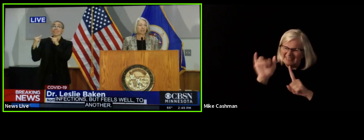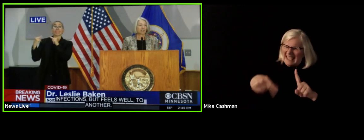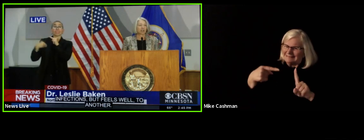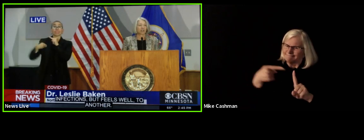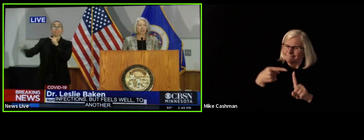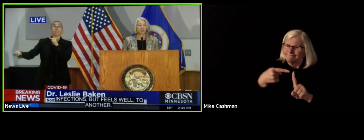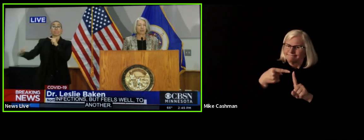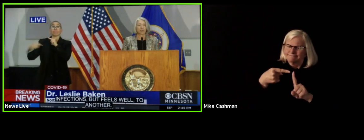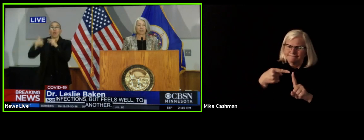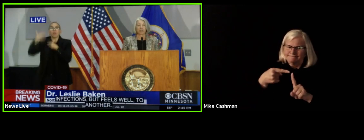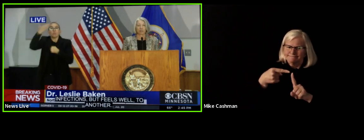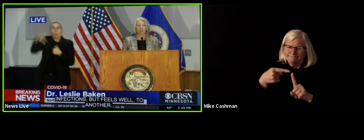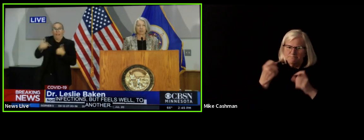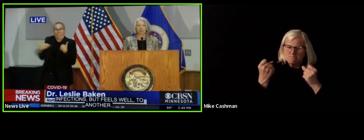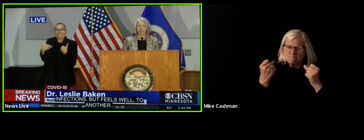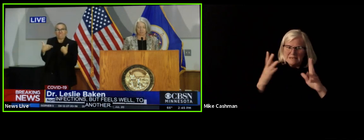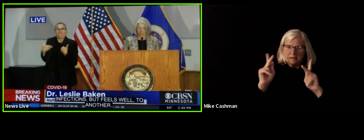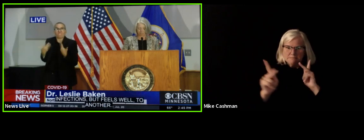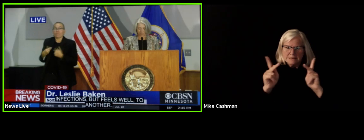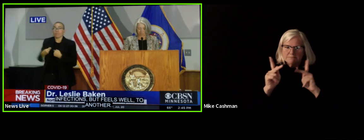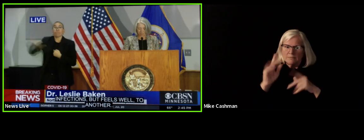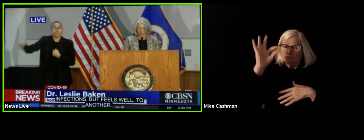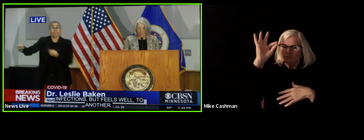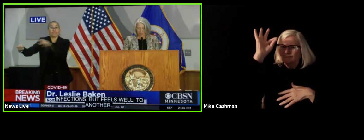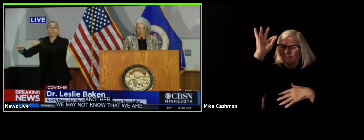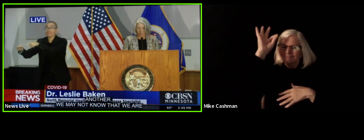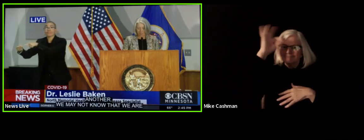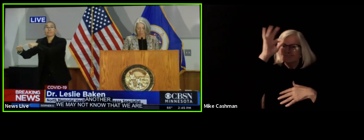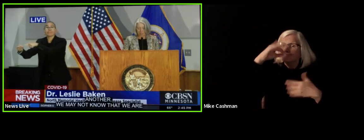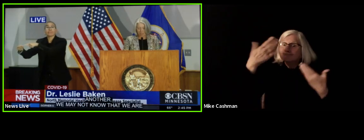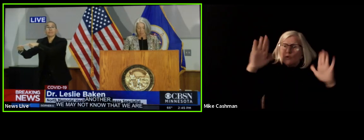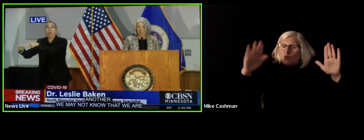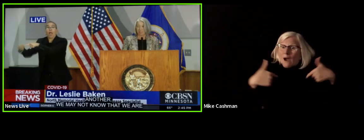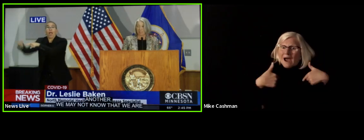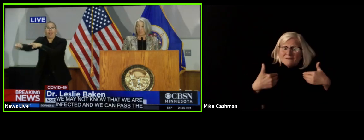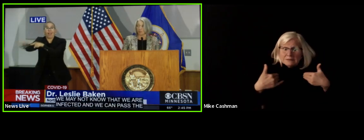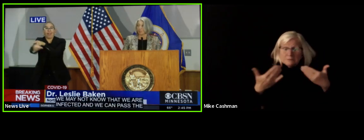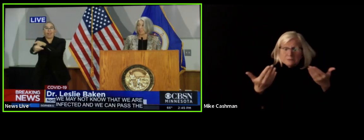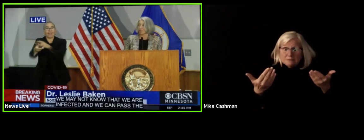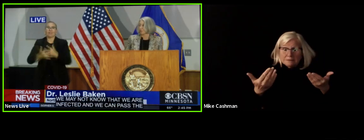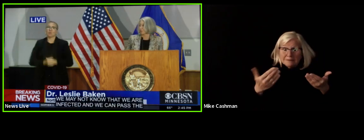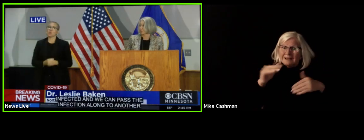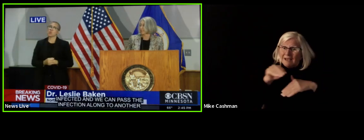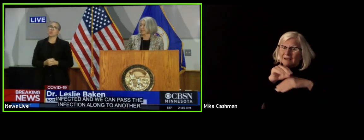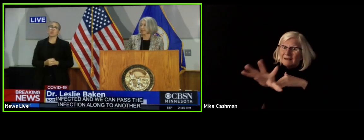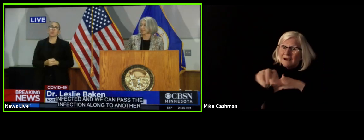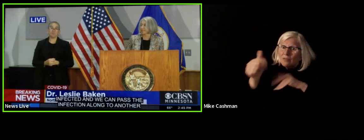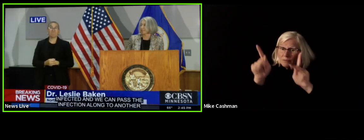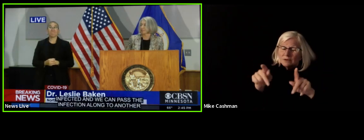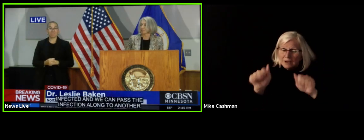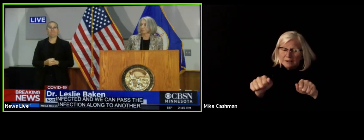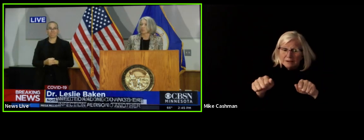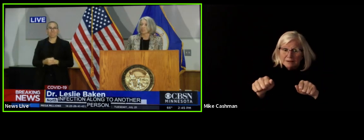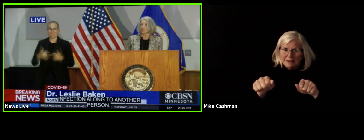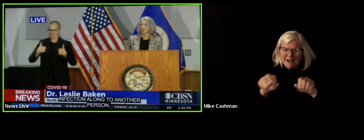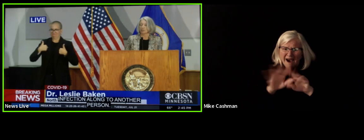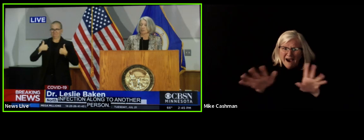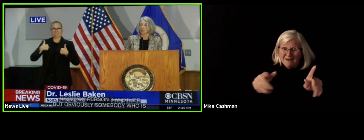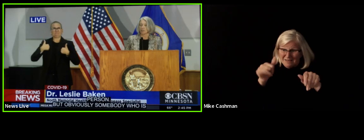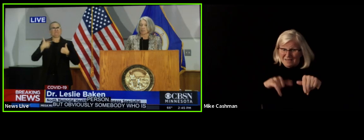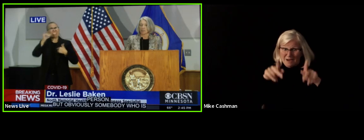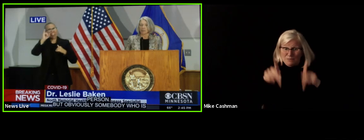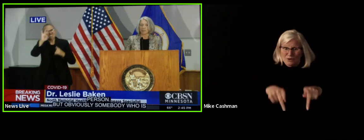infection along to another person. But obviously, somebody who is ill should stay isolated to protect